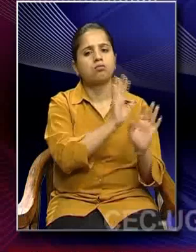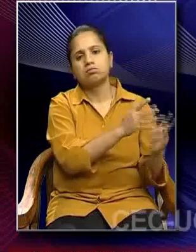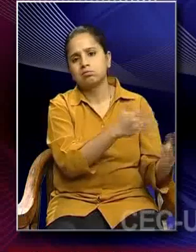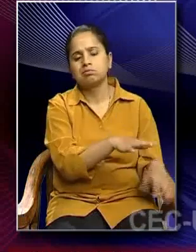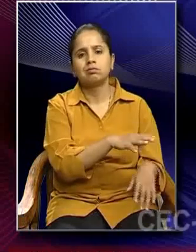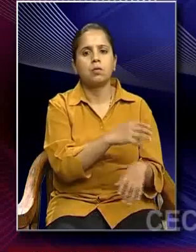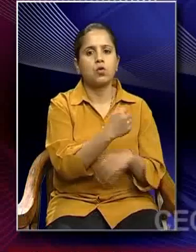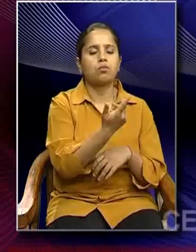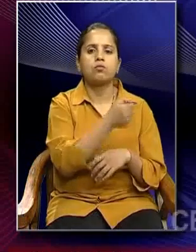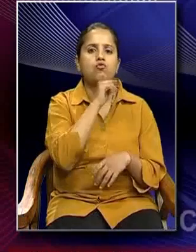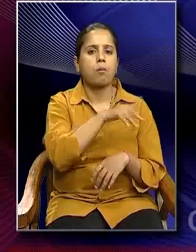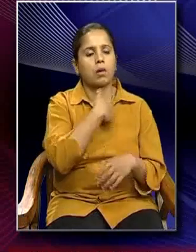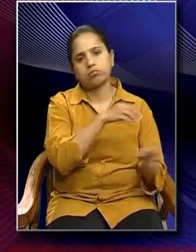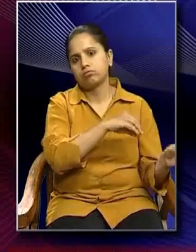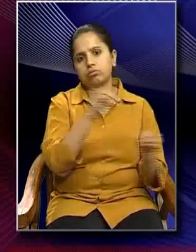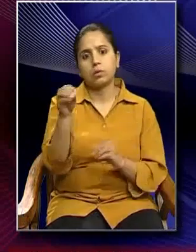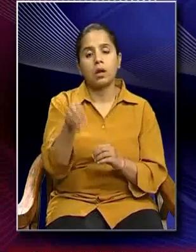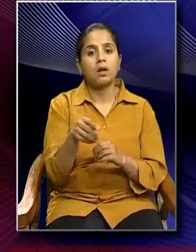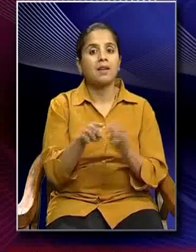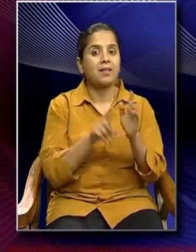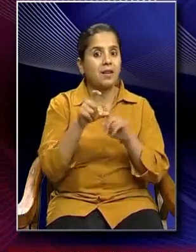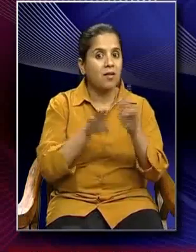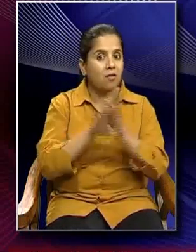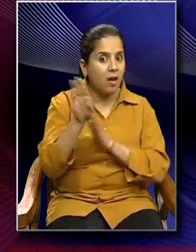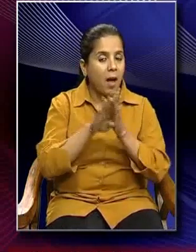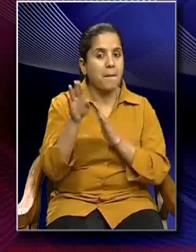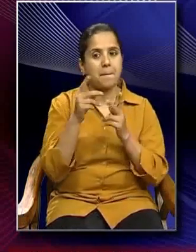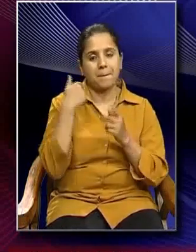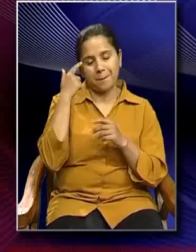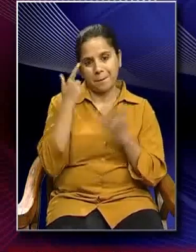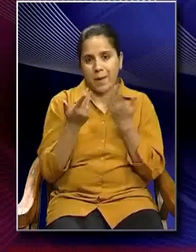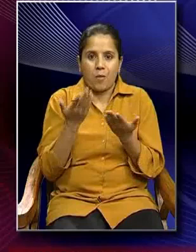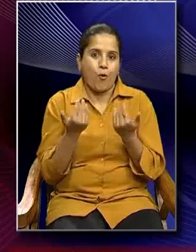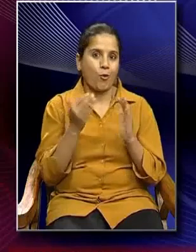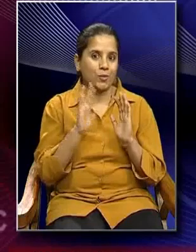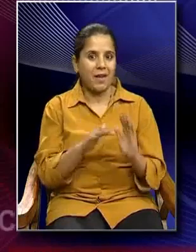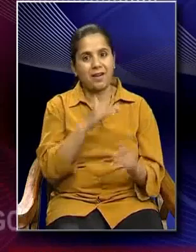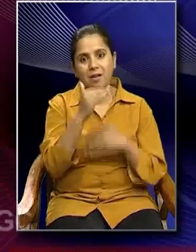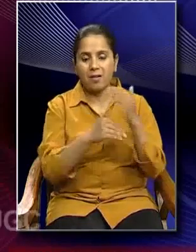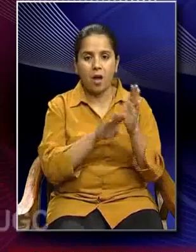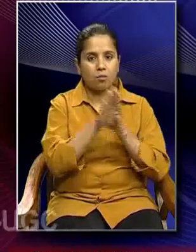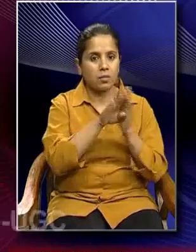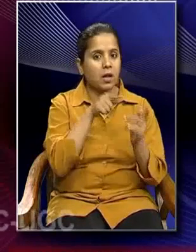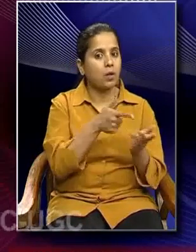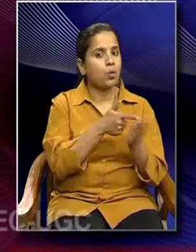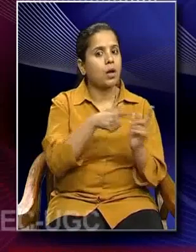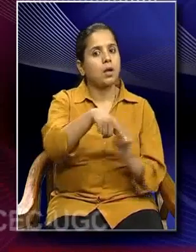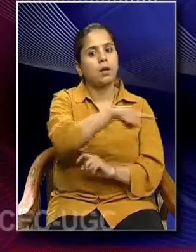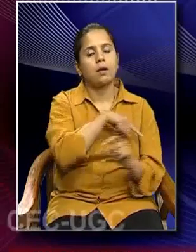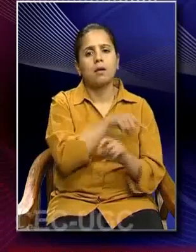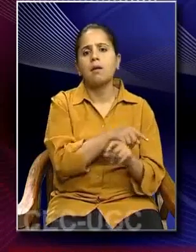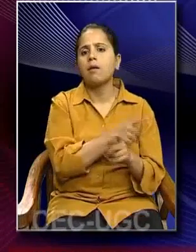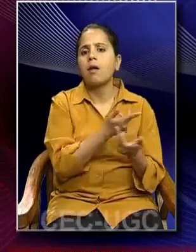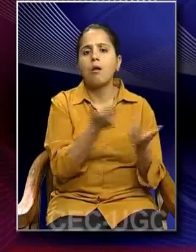by and large, the development prospects or the possibility of development in these villages is